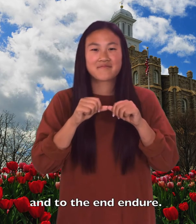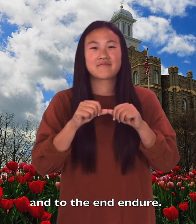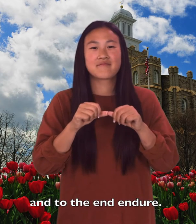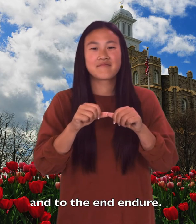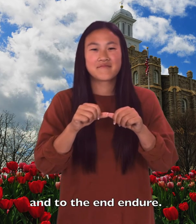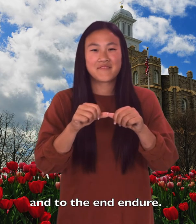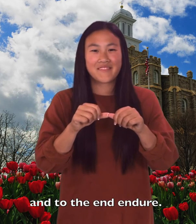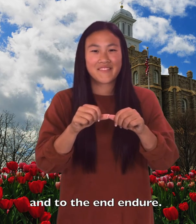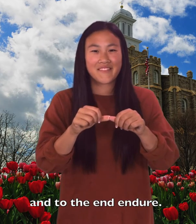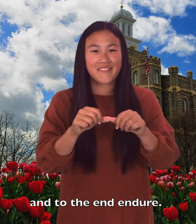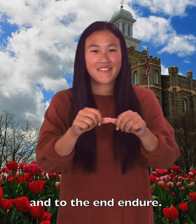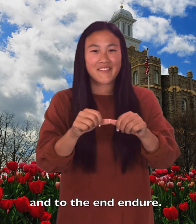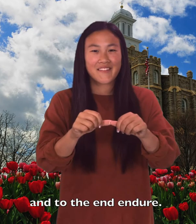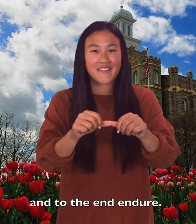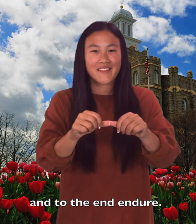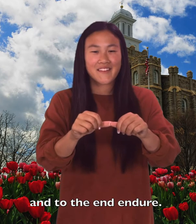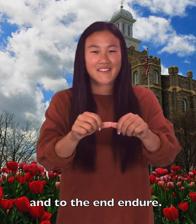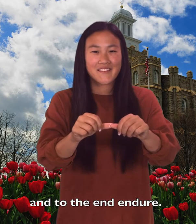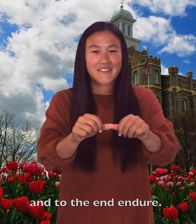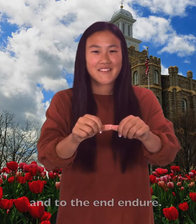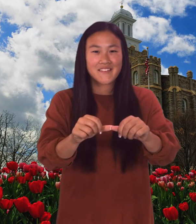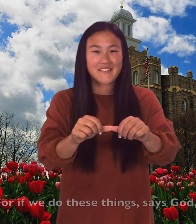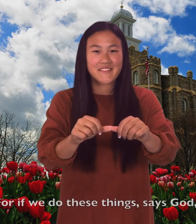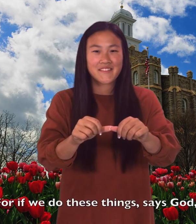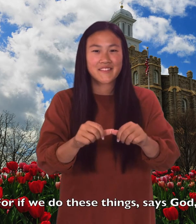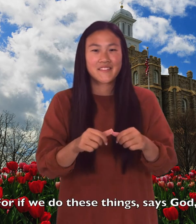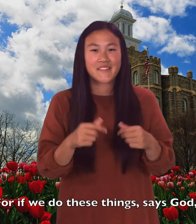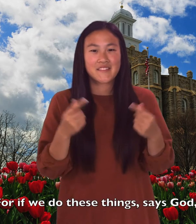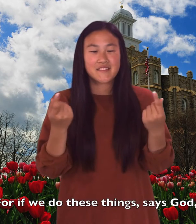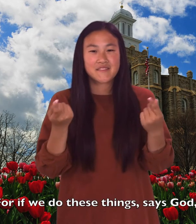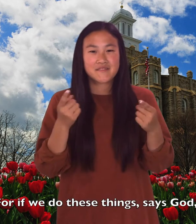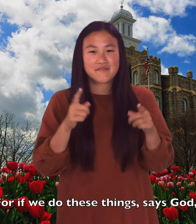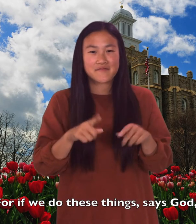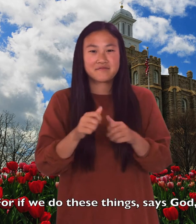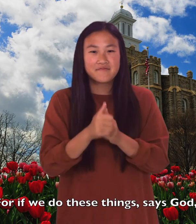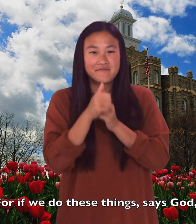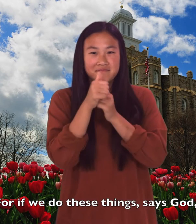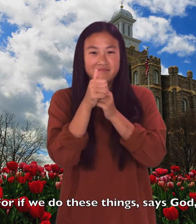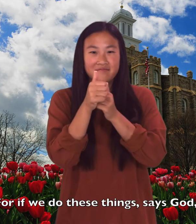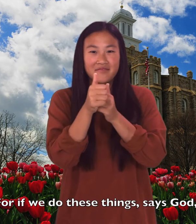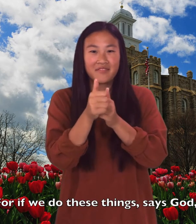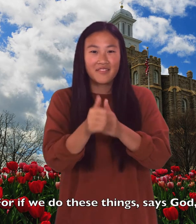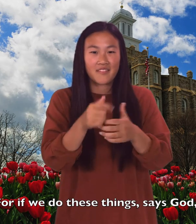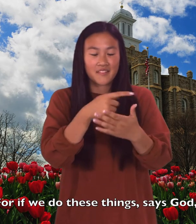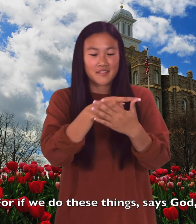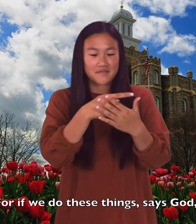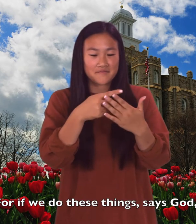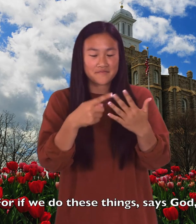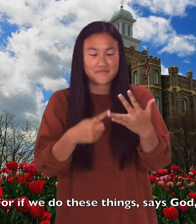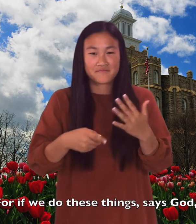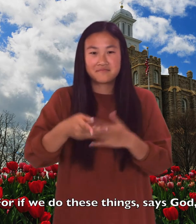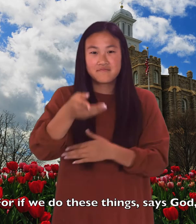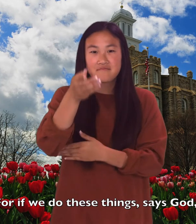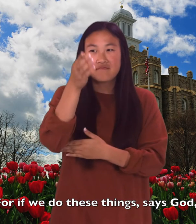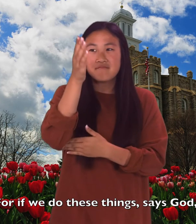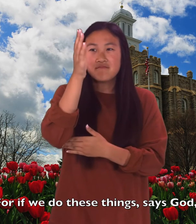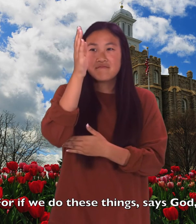endure For if we do these things, says God